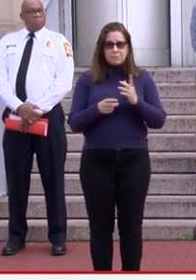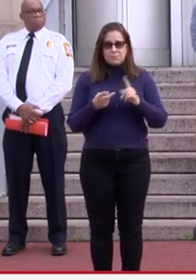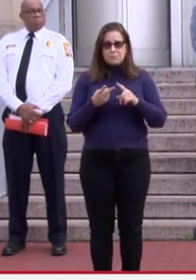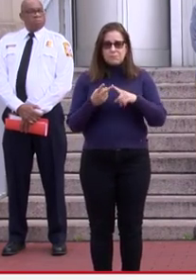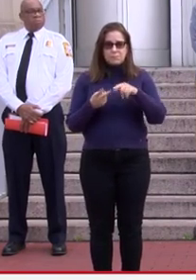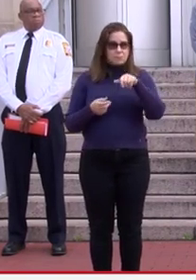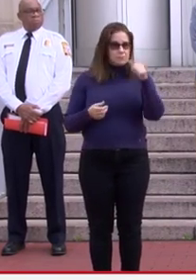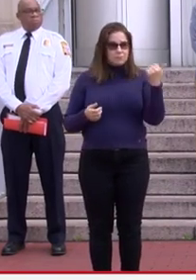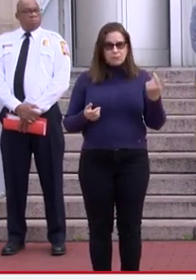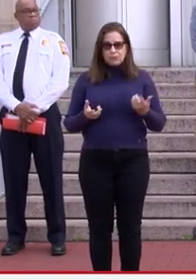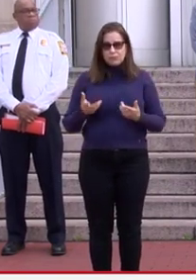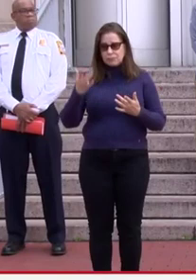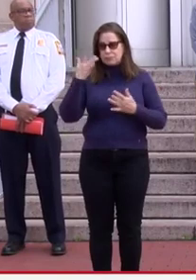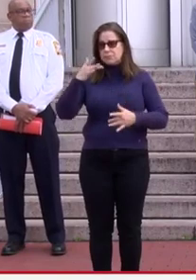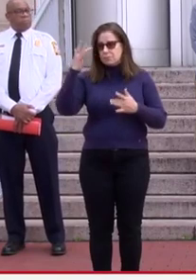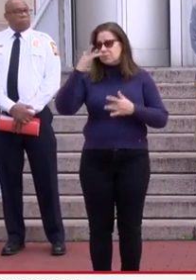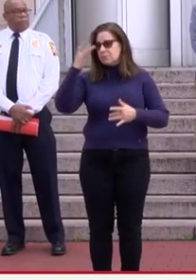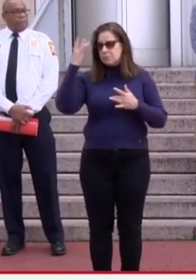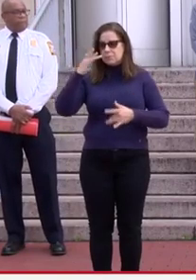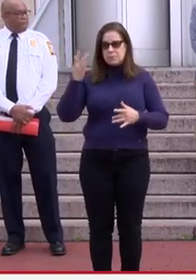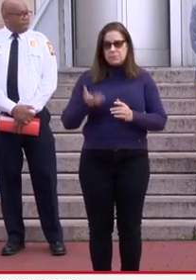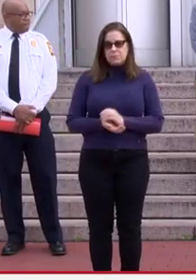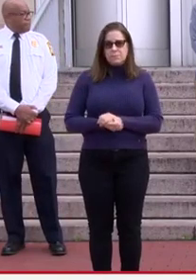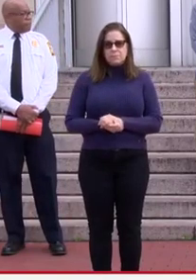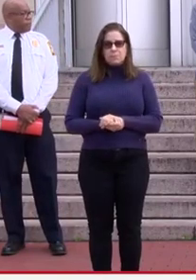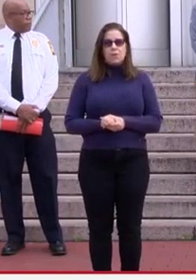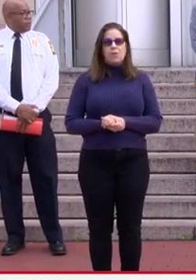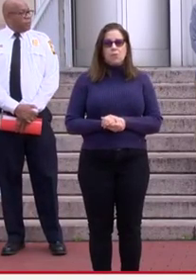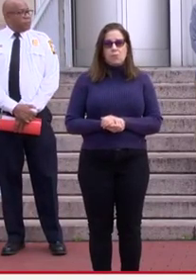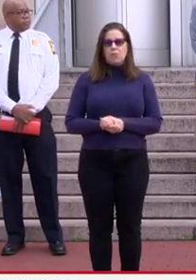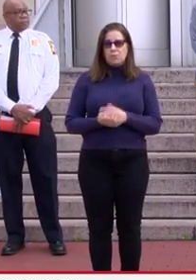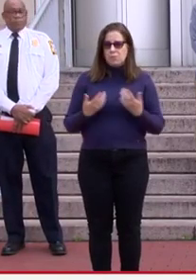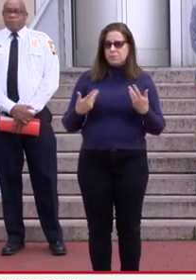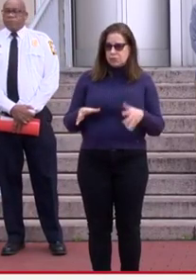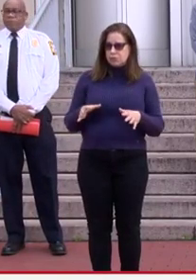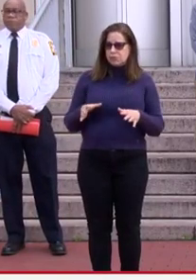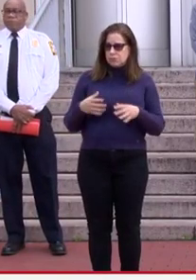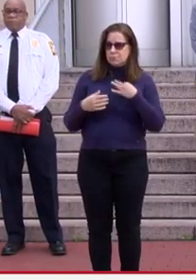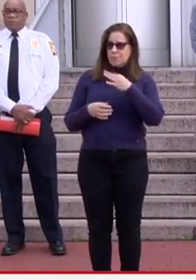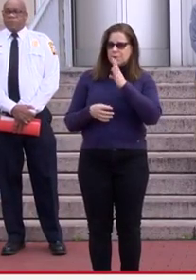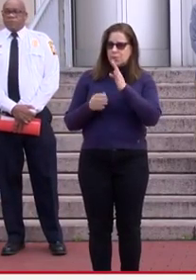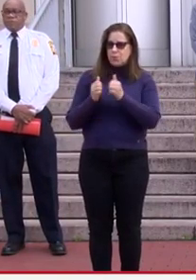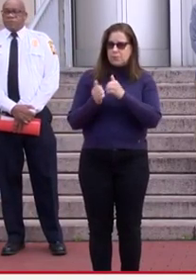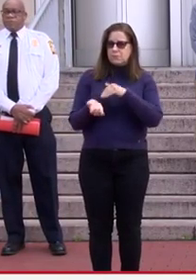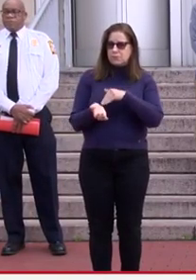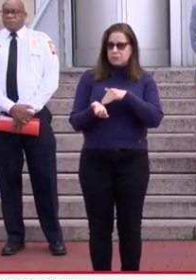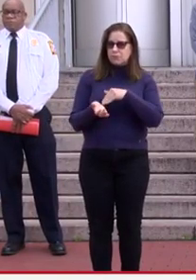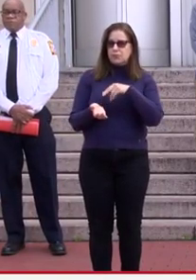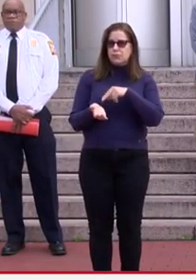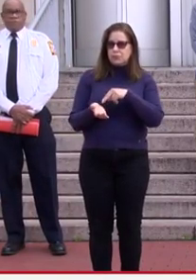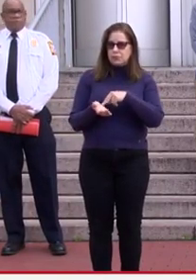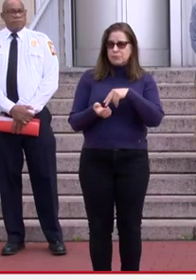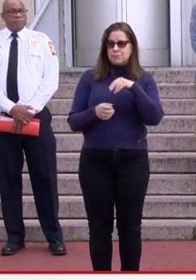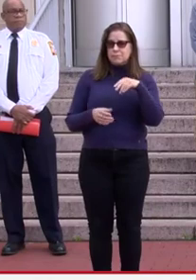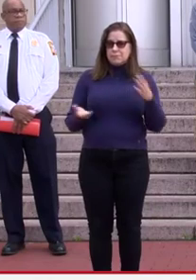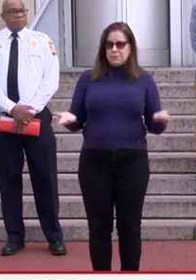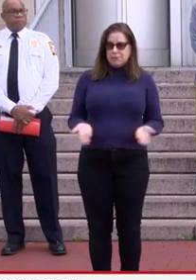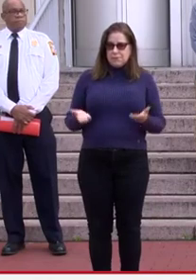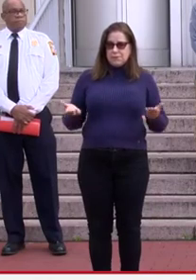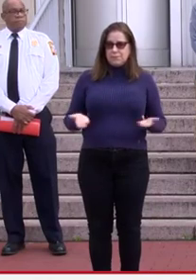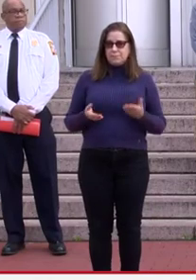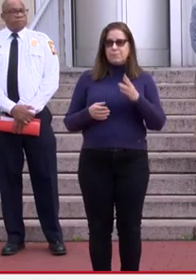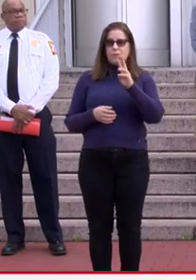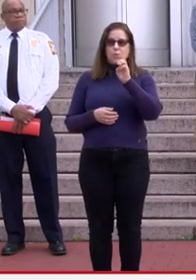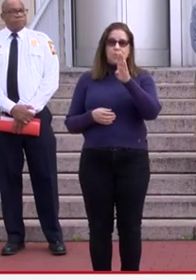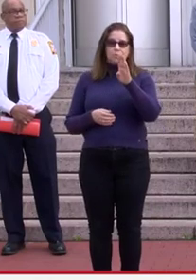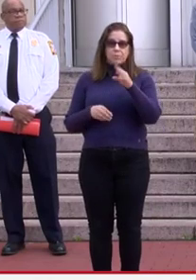So we have had several conversations with the healthcare providers in our community, including a webinar today, focusing on